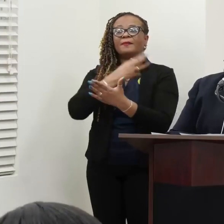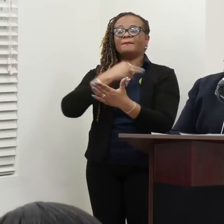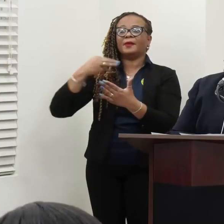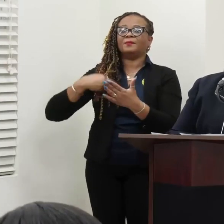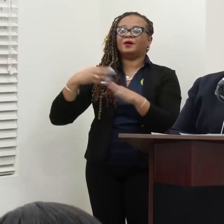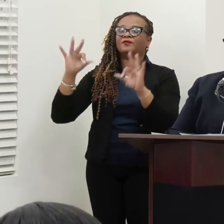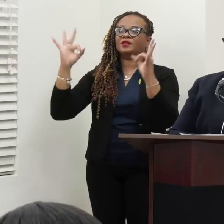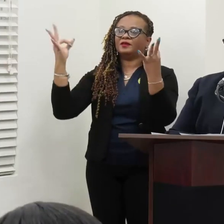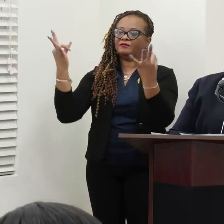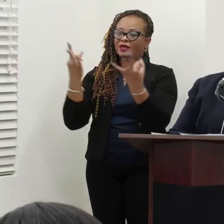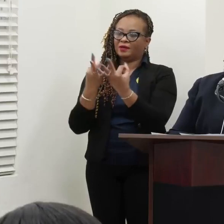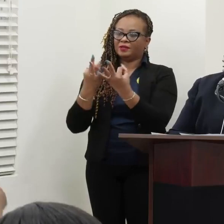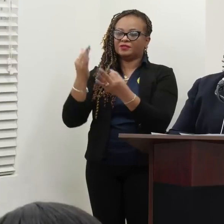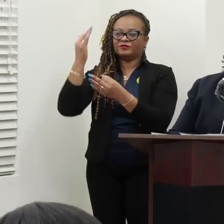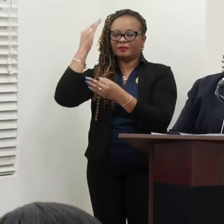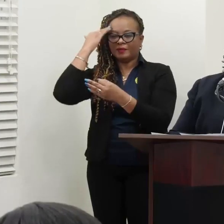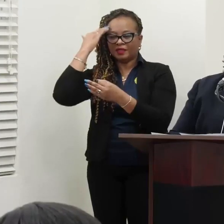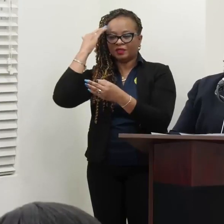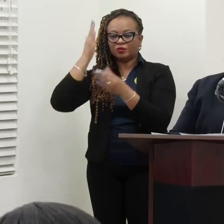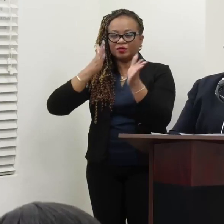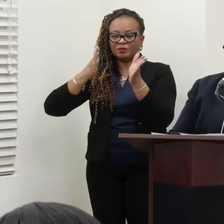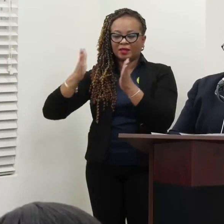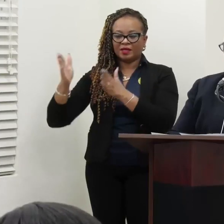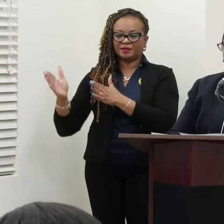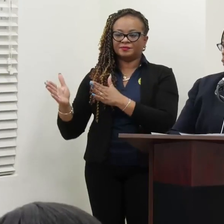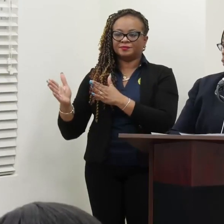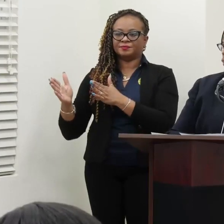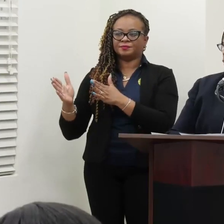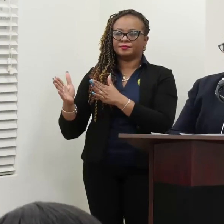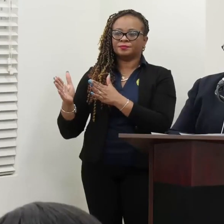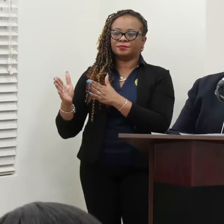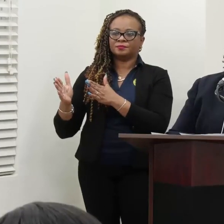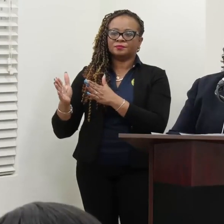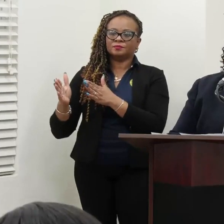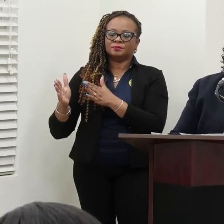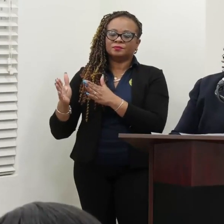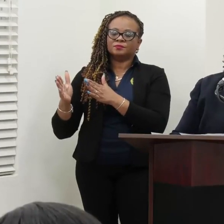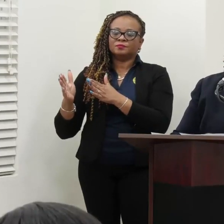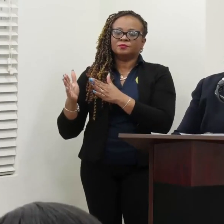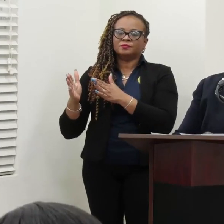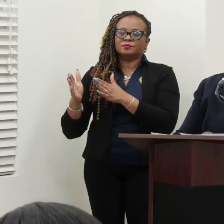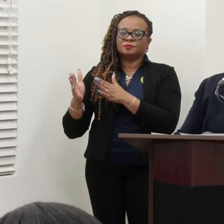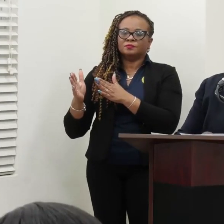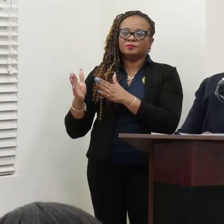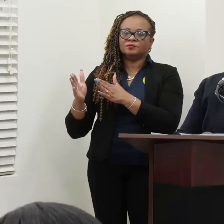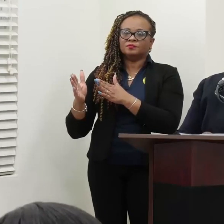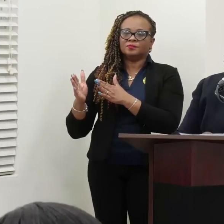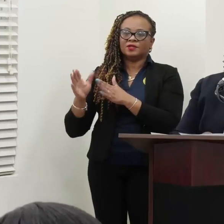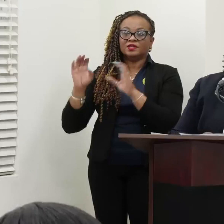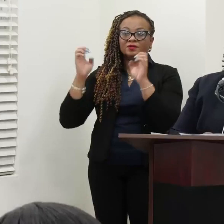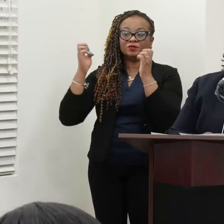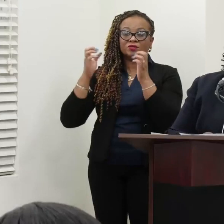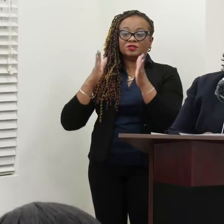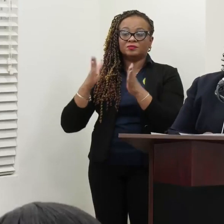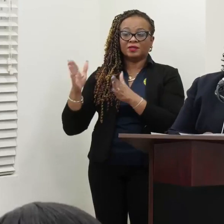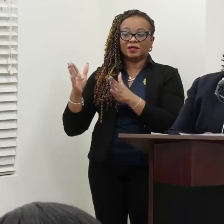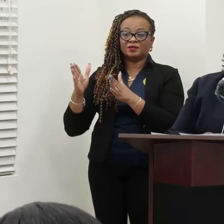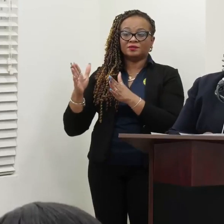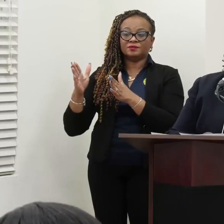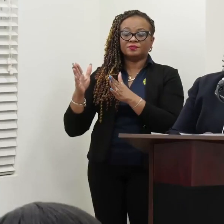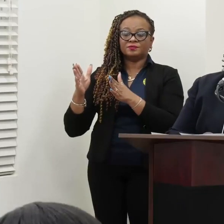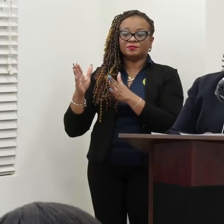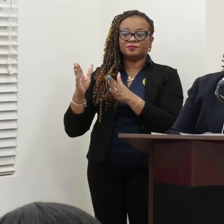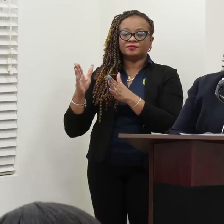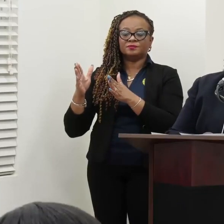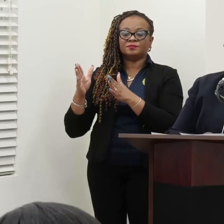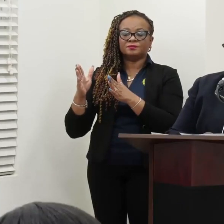their family is familiar with them. Quand il y a besoin tout le monde qui dans tailleur côté cyclone là il besoin